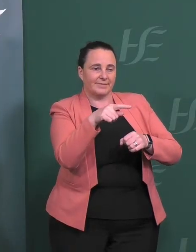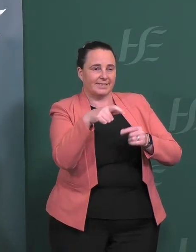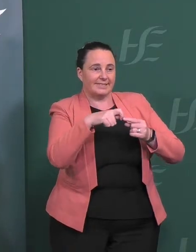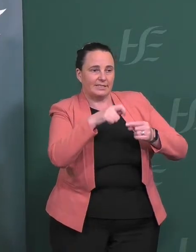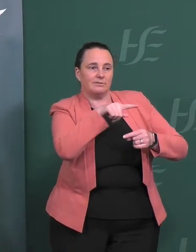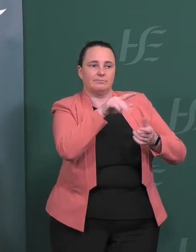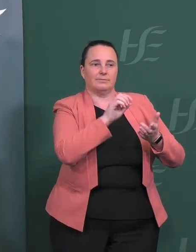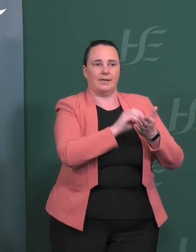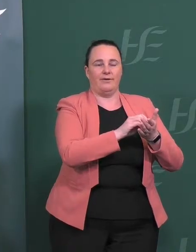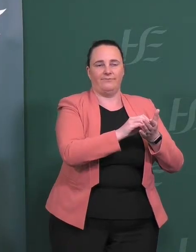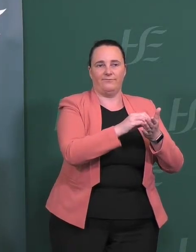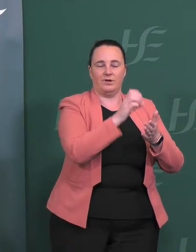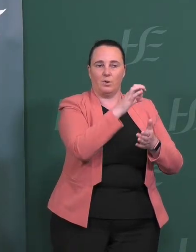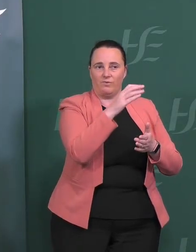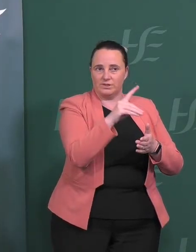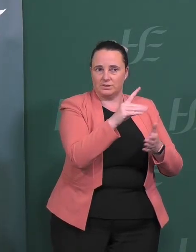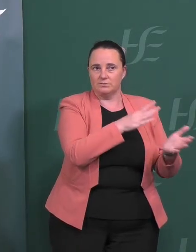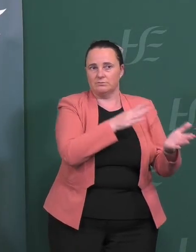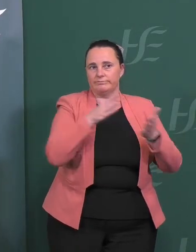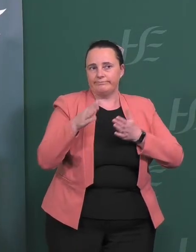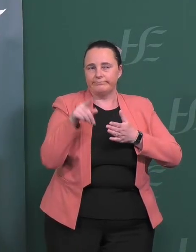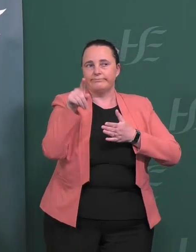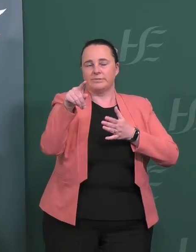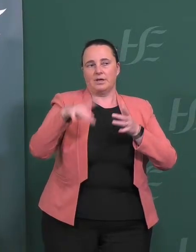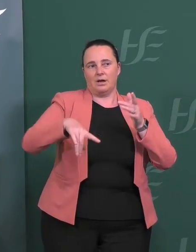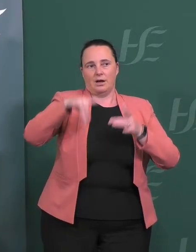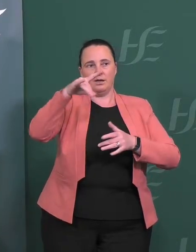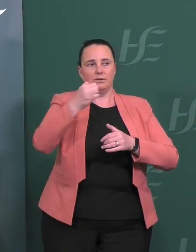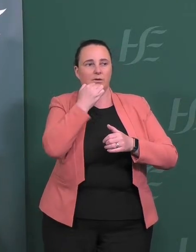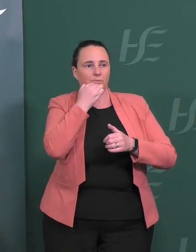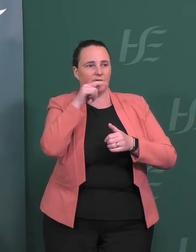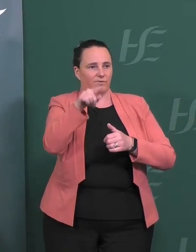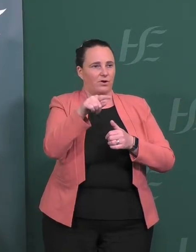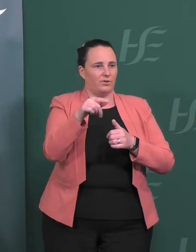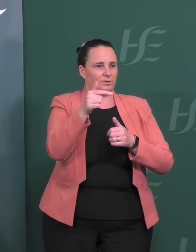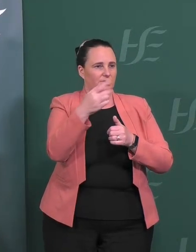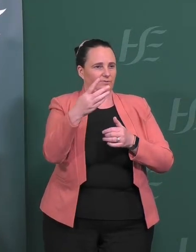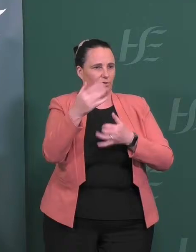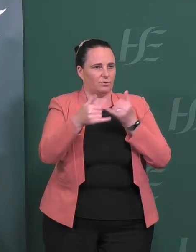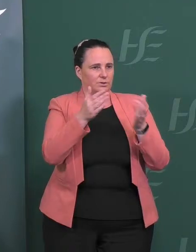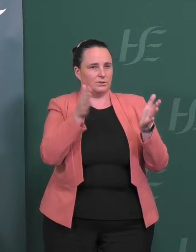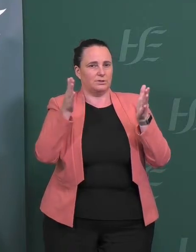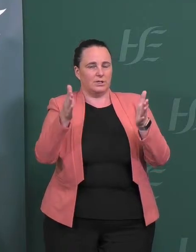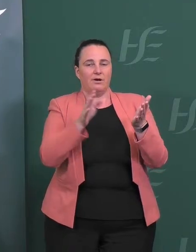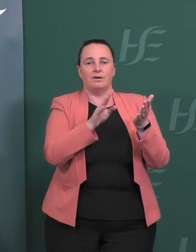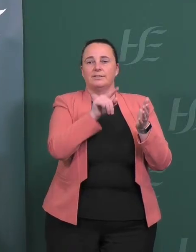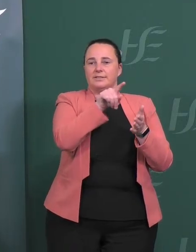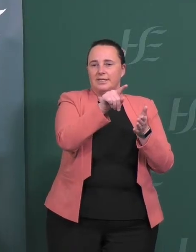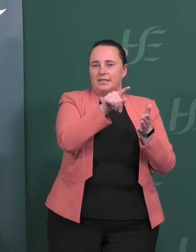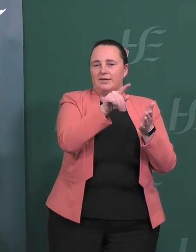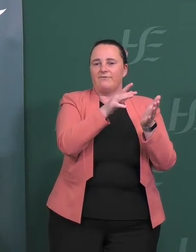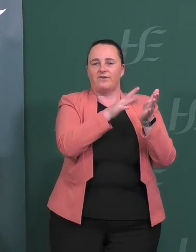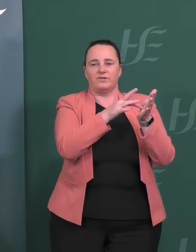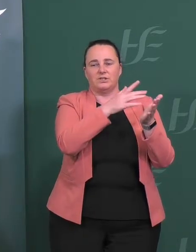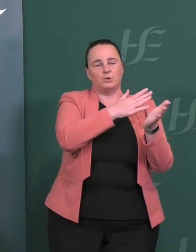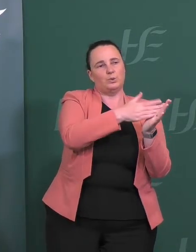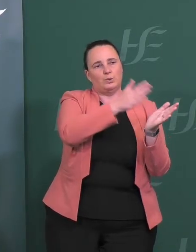to 24 having the highest referral volumes and the highest positivity overall at 14% positivity.